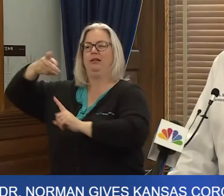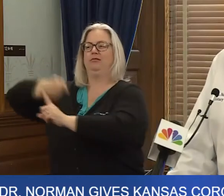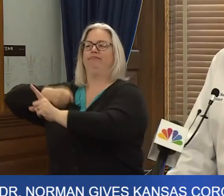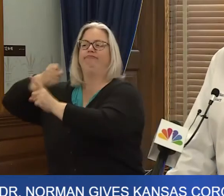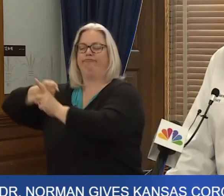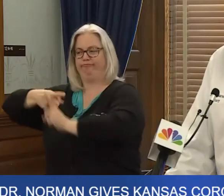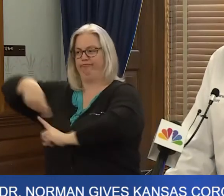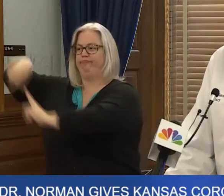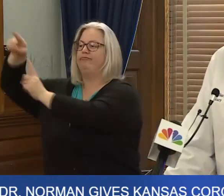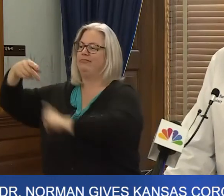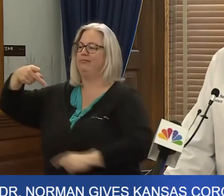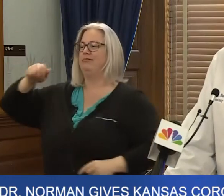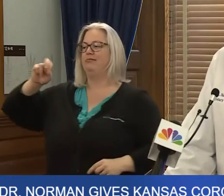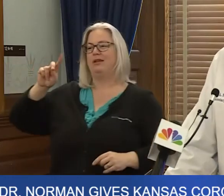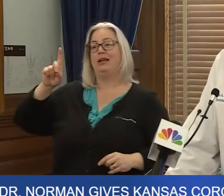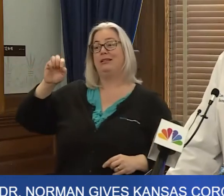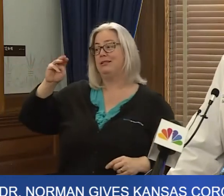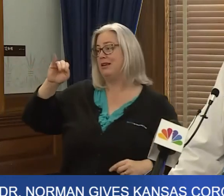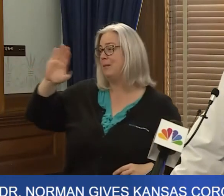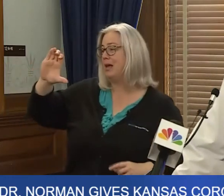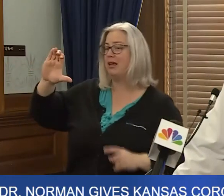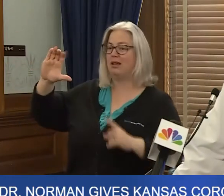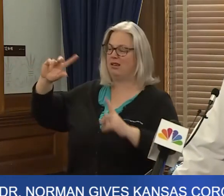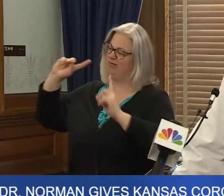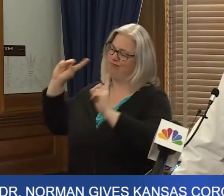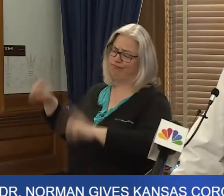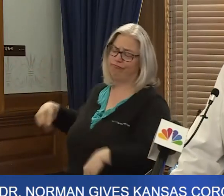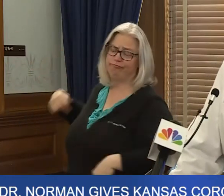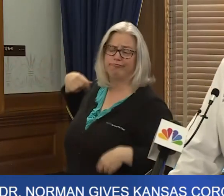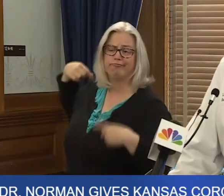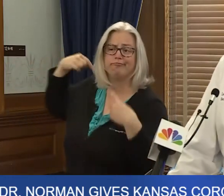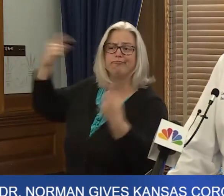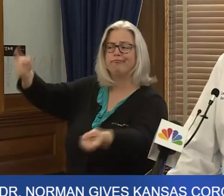years. If you look even back in history, that's the way they've acted.